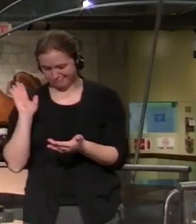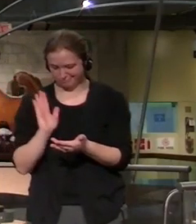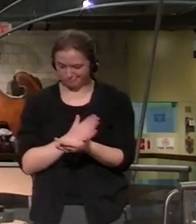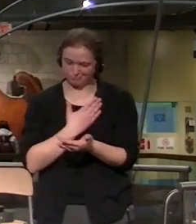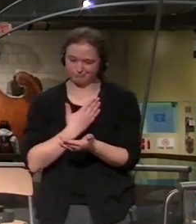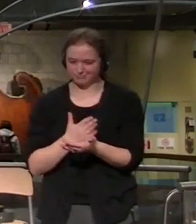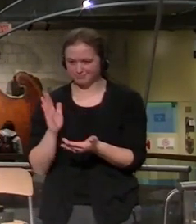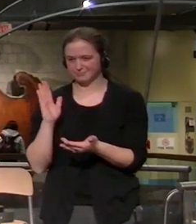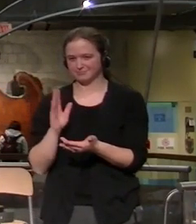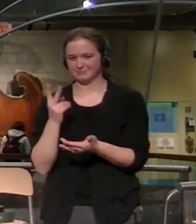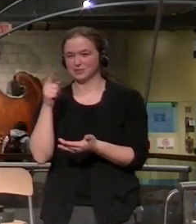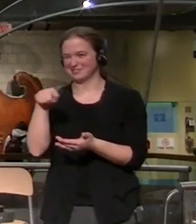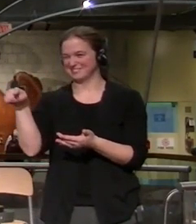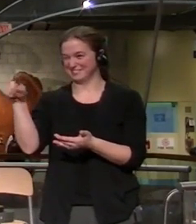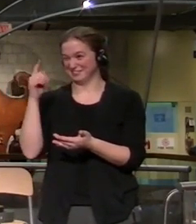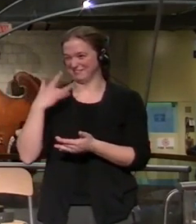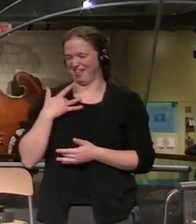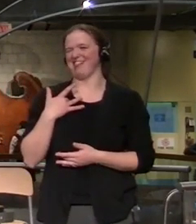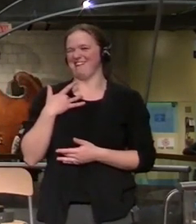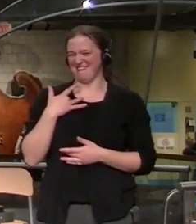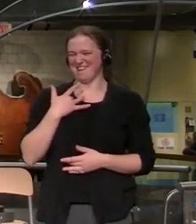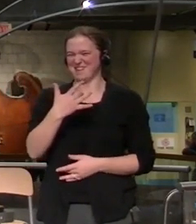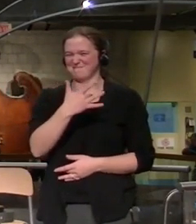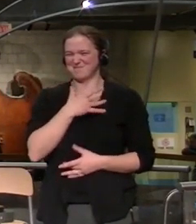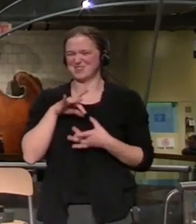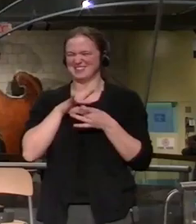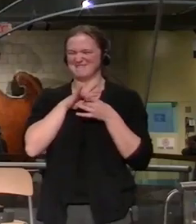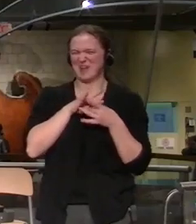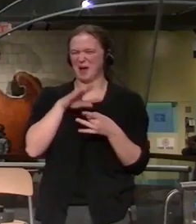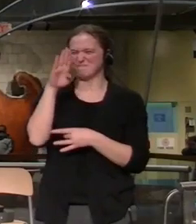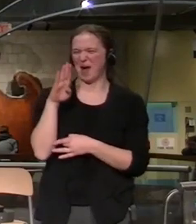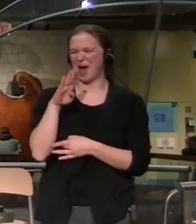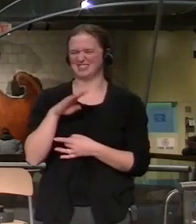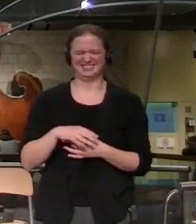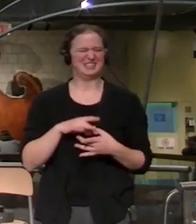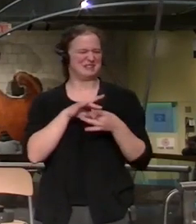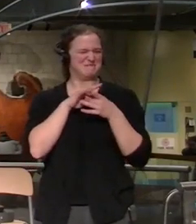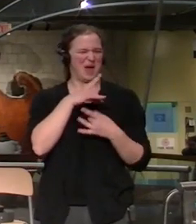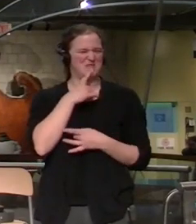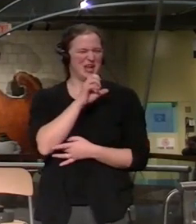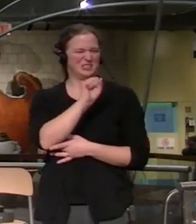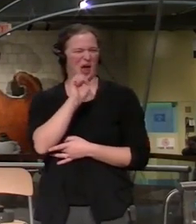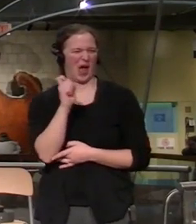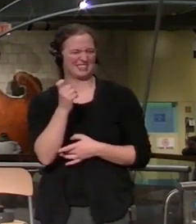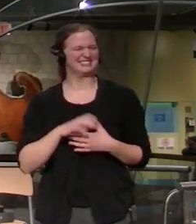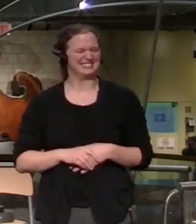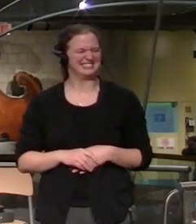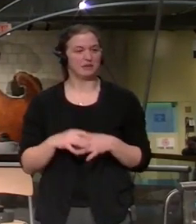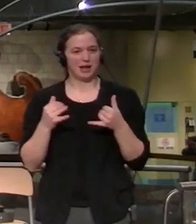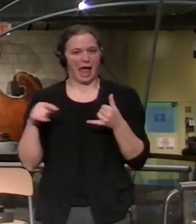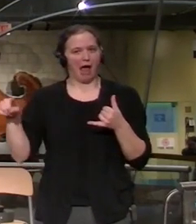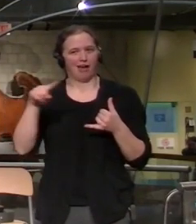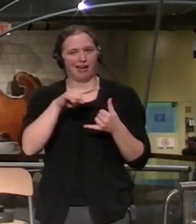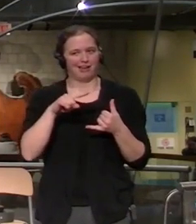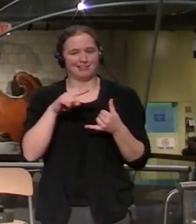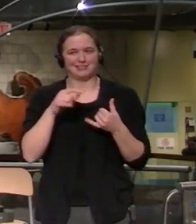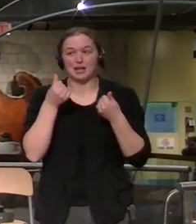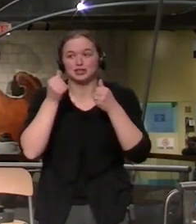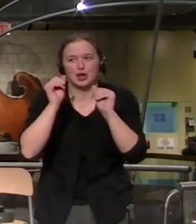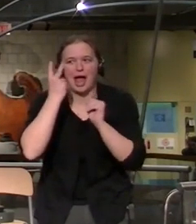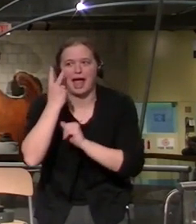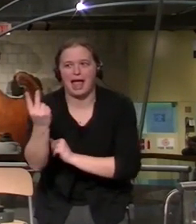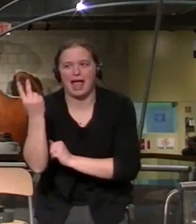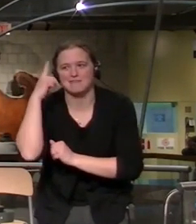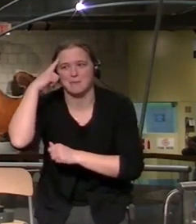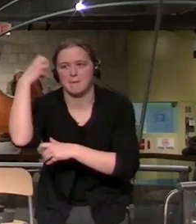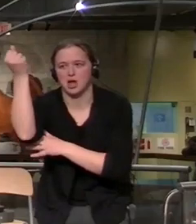This makes you feel oh so Boston, oh so Red Sox, and right now, without your even conscious effort, your